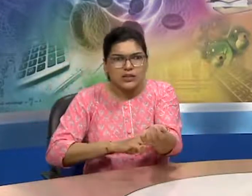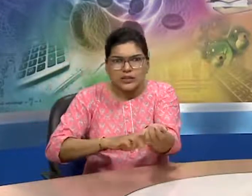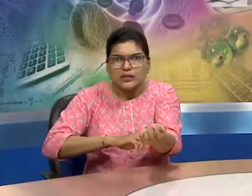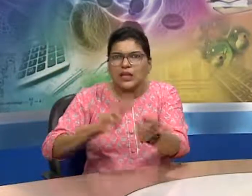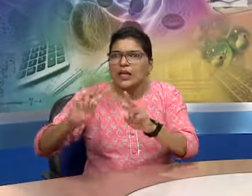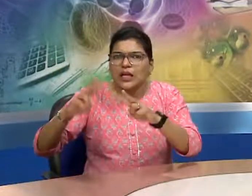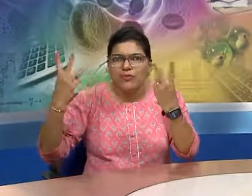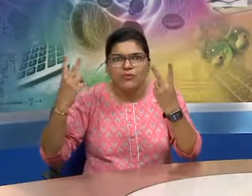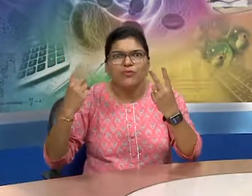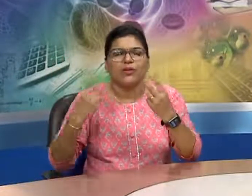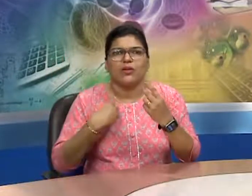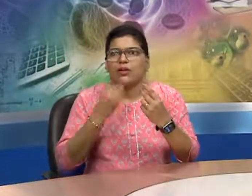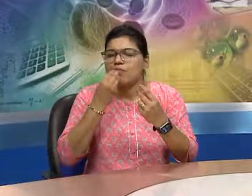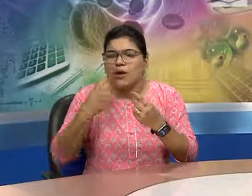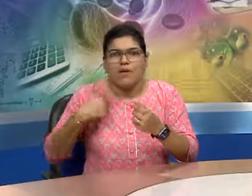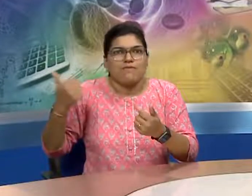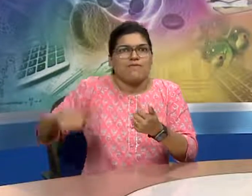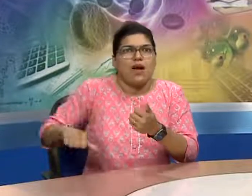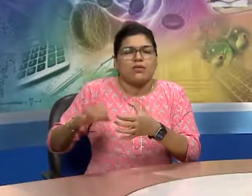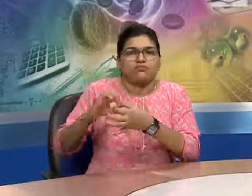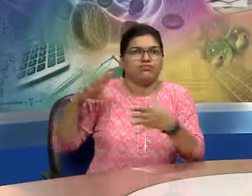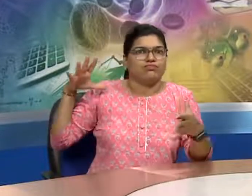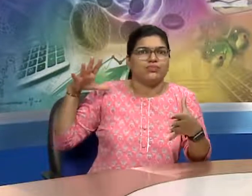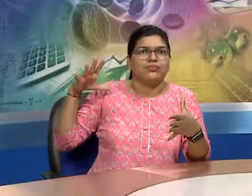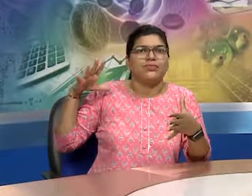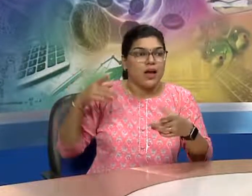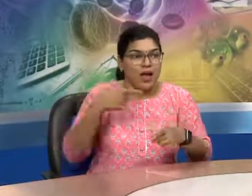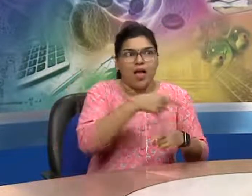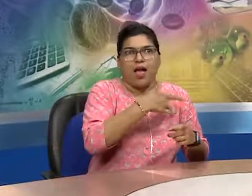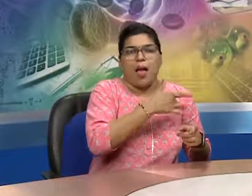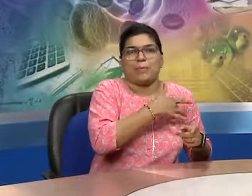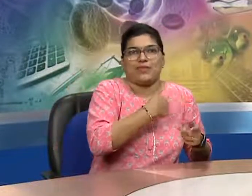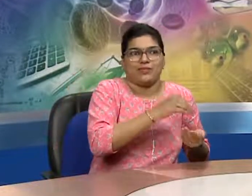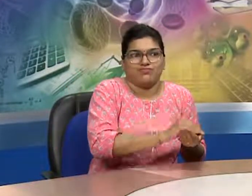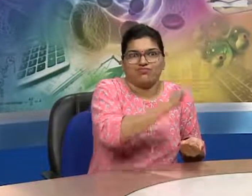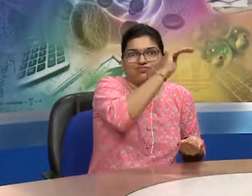And if that organism changes that place,